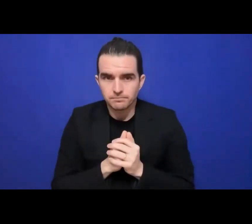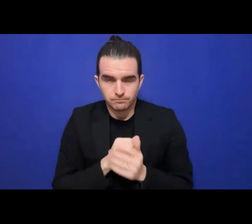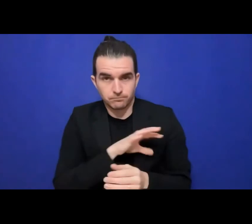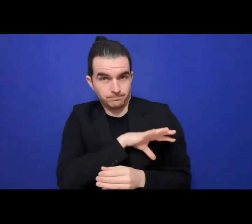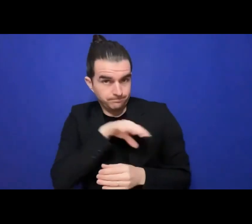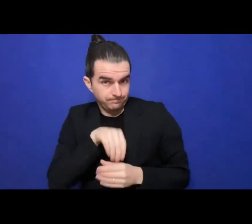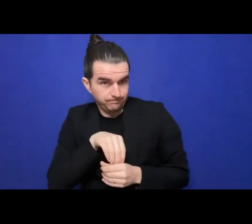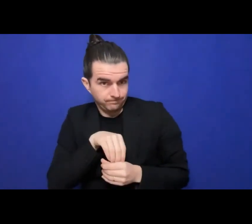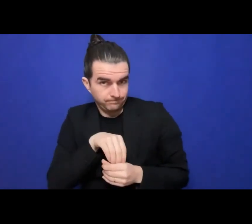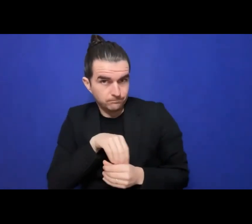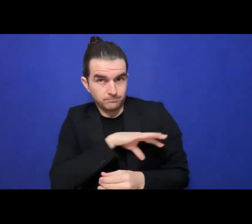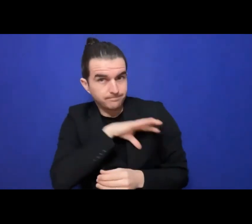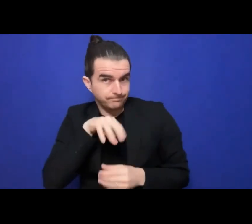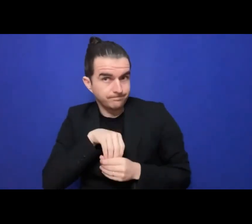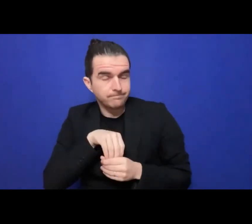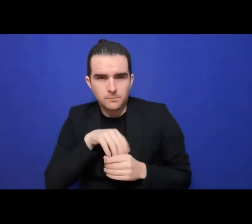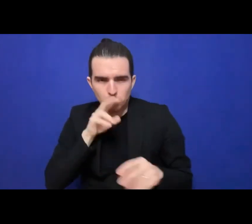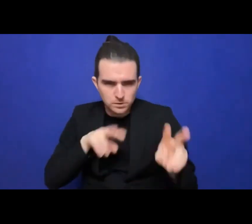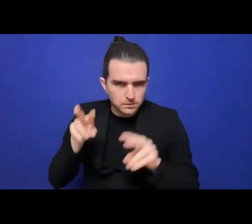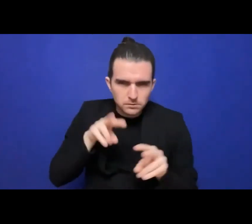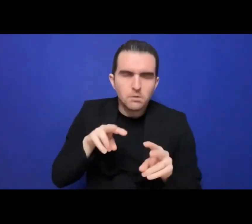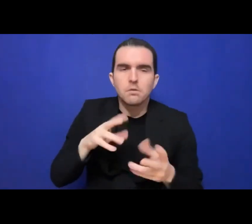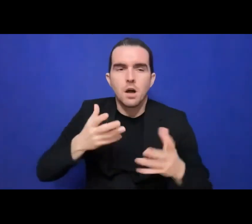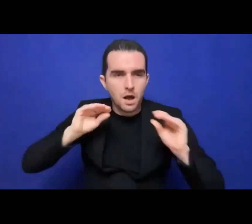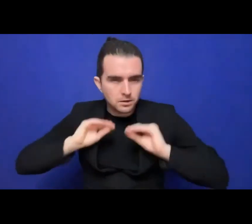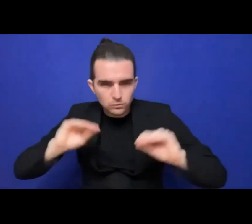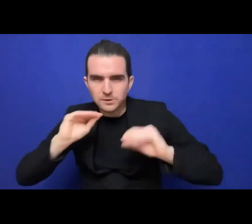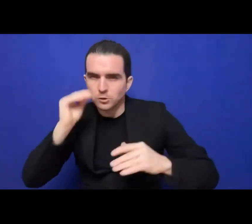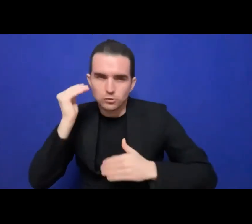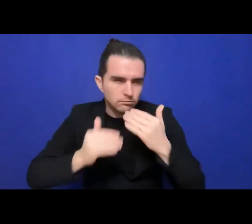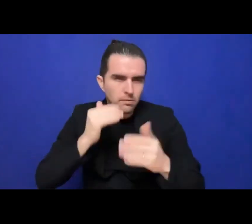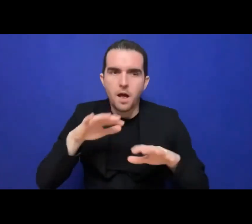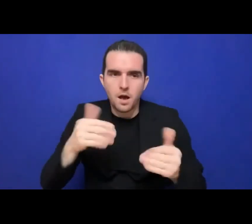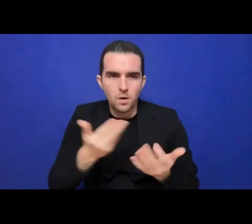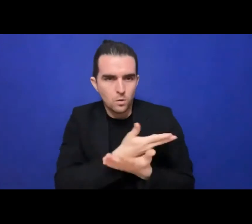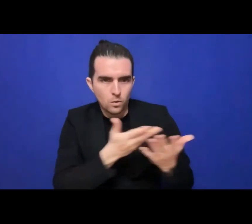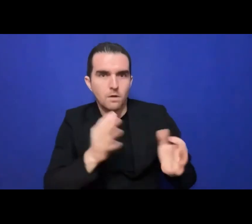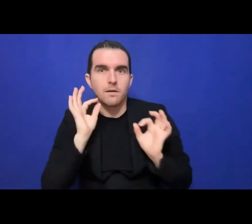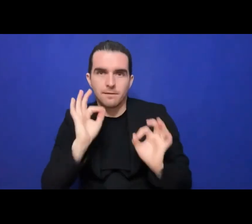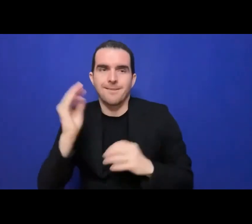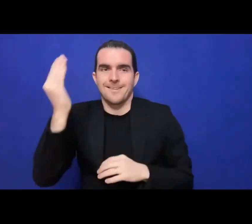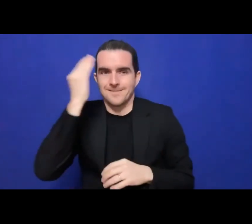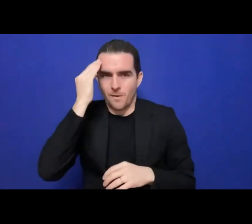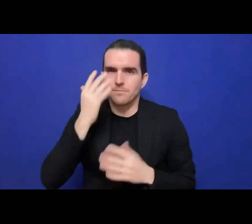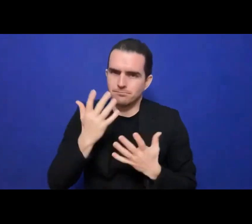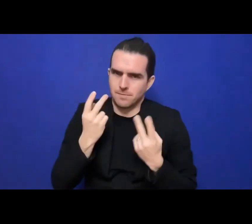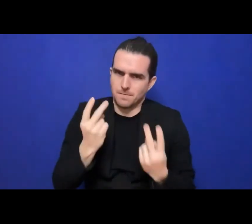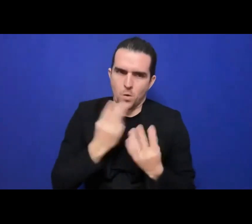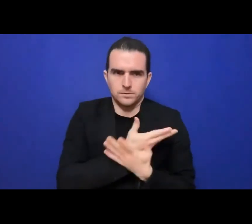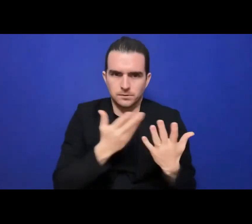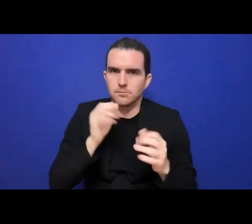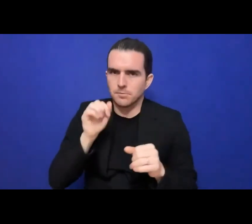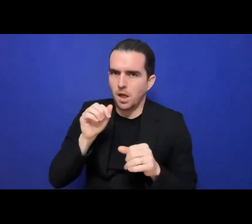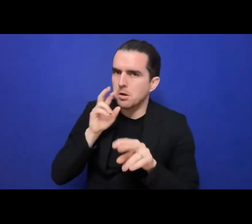know that they are critical in monitoring the project or the health services, because they're the